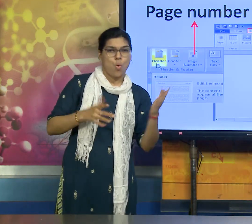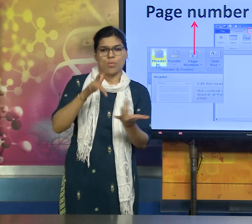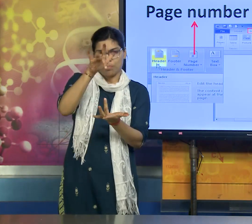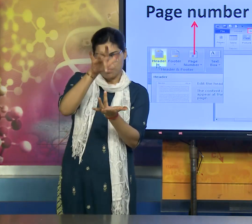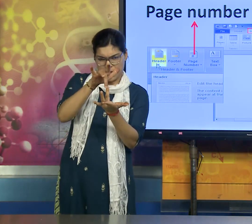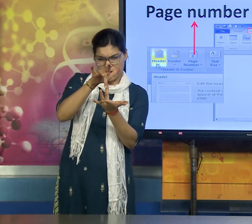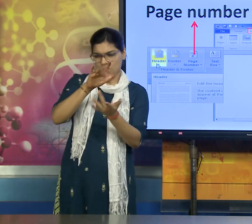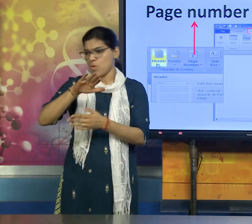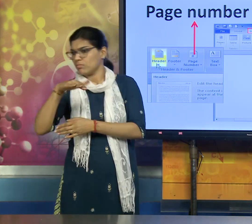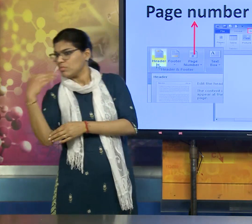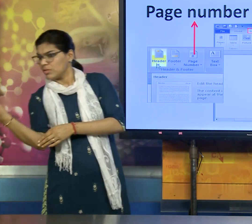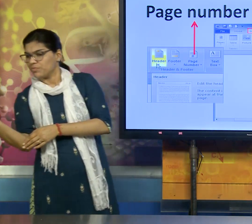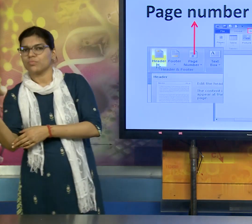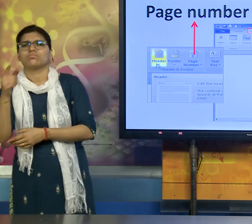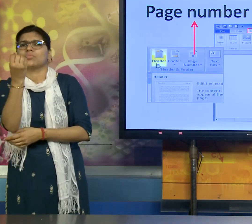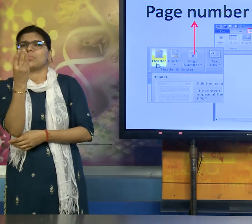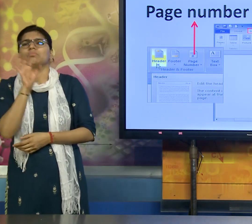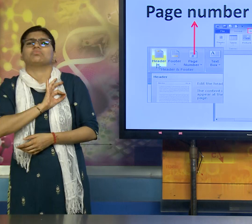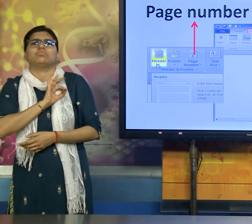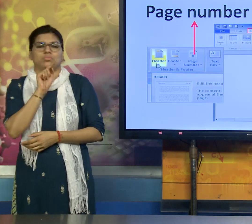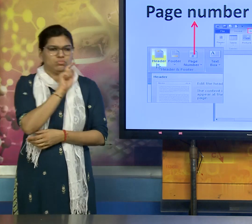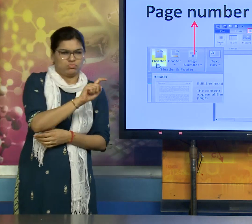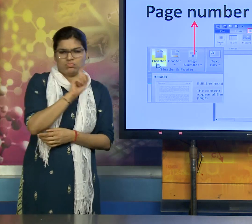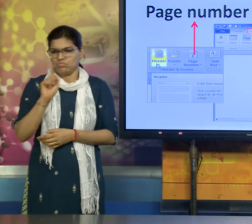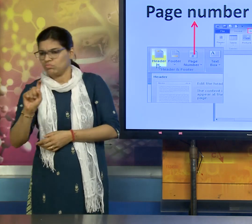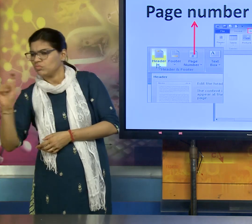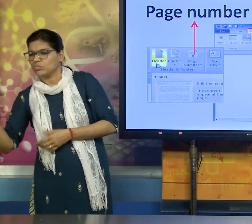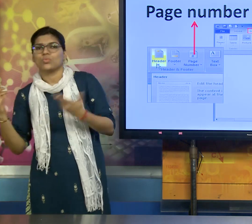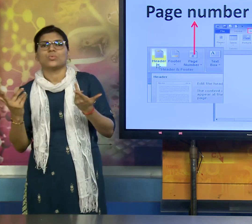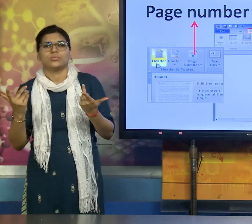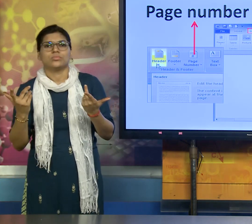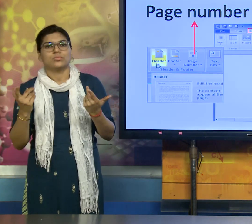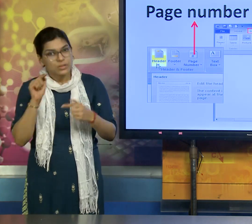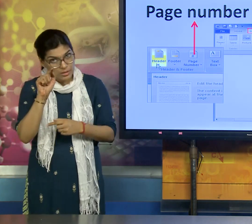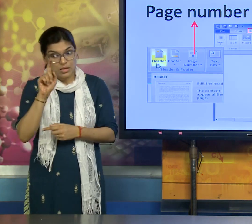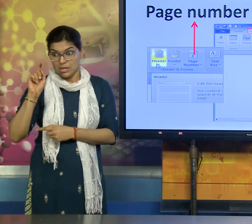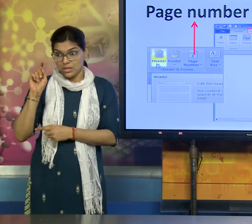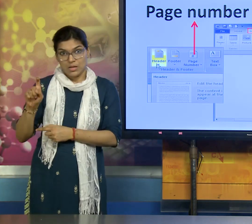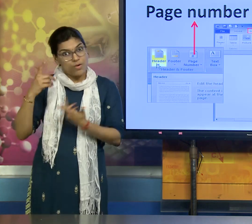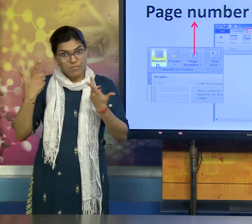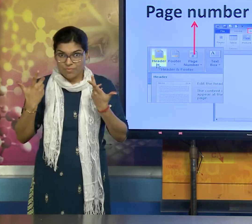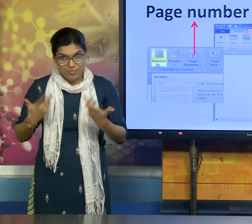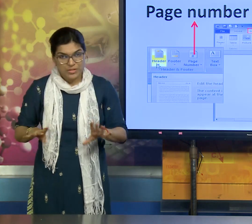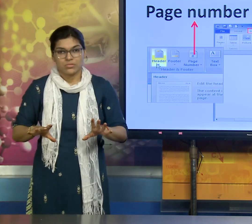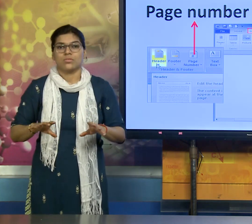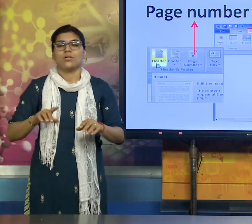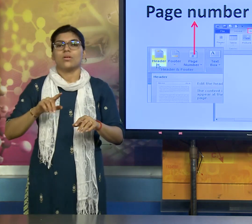in the desired place. You can choose it on right, left, or center. So when it will